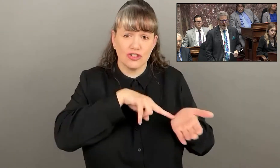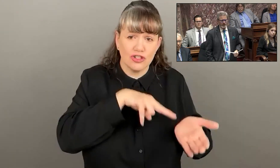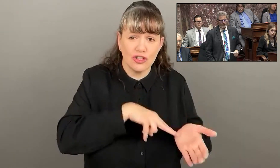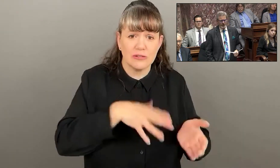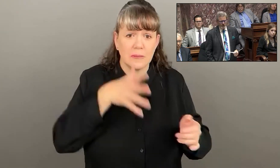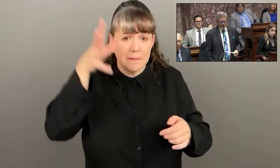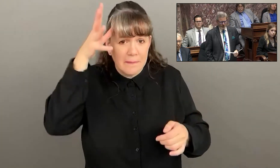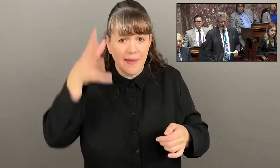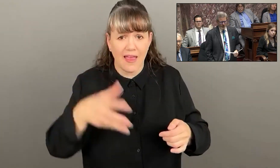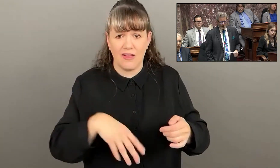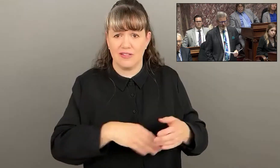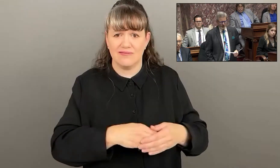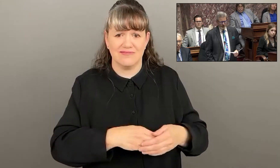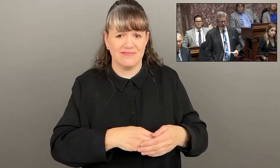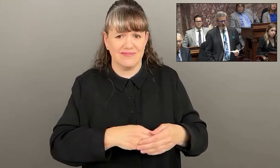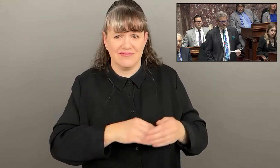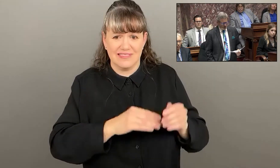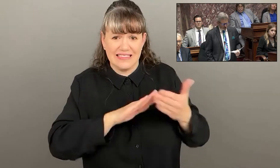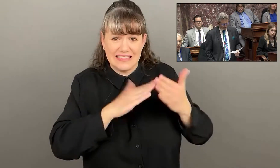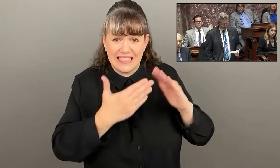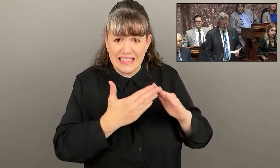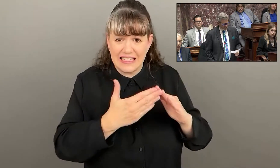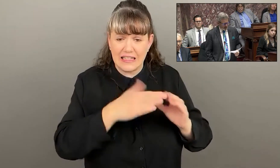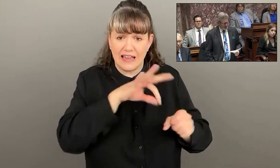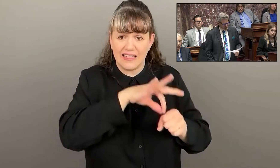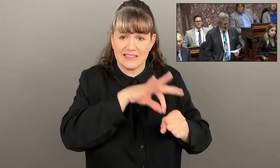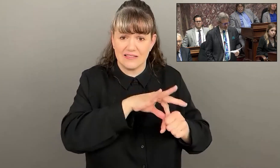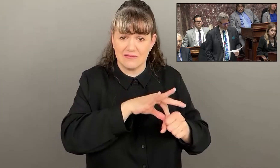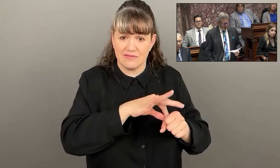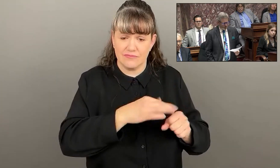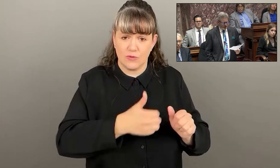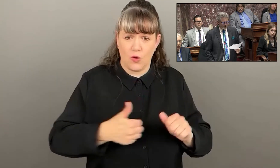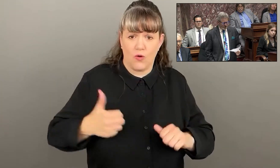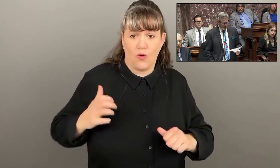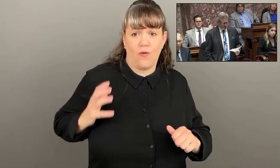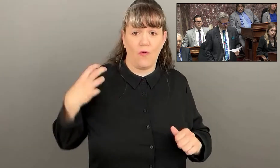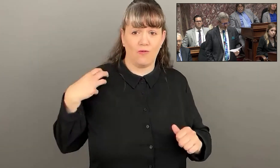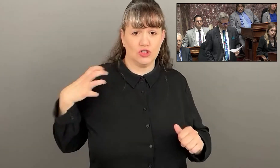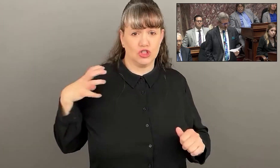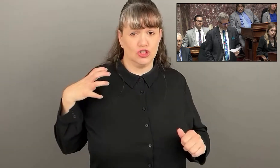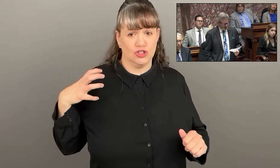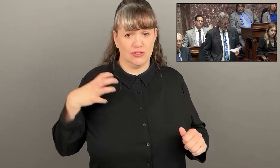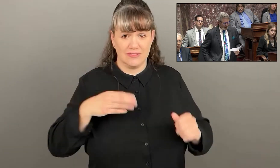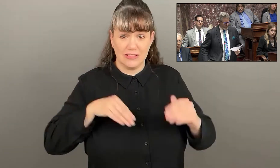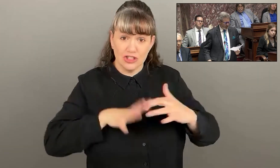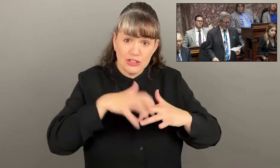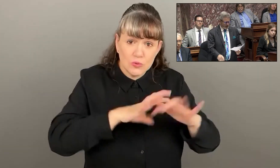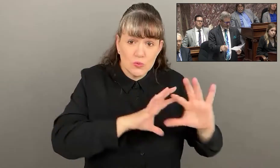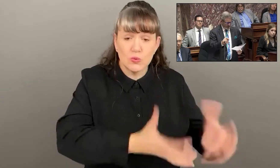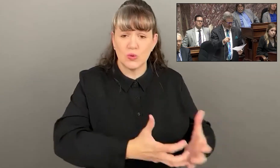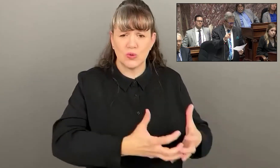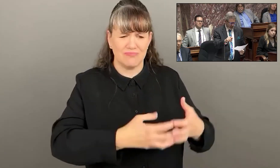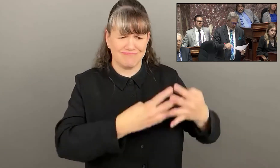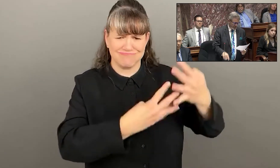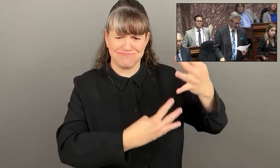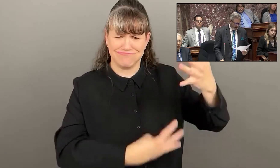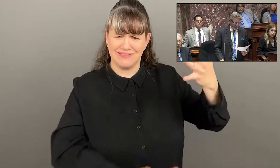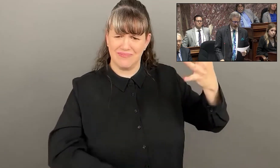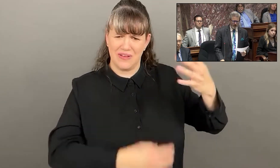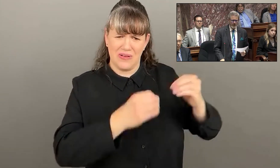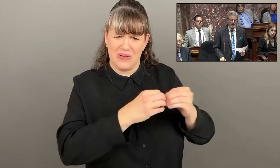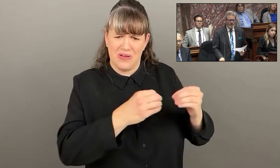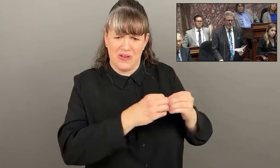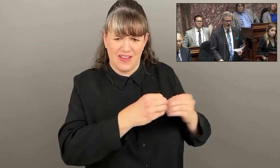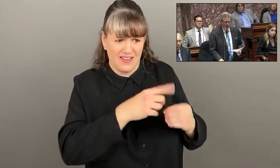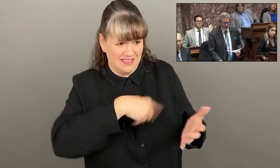municipal elected officials, Indigenous groups, and many more who have serious concerns about what the BC NDP